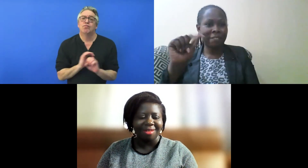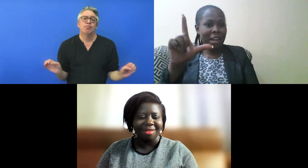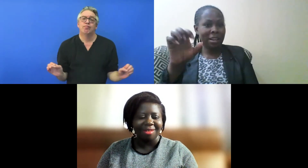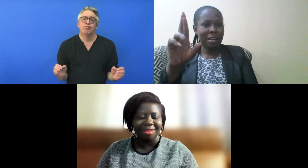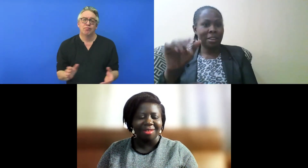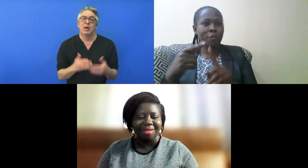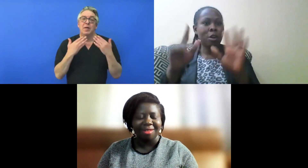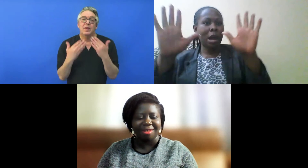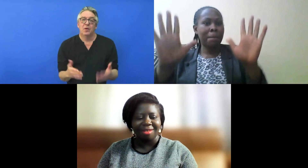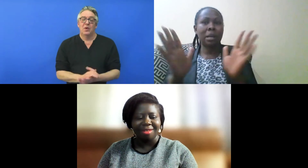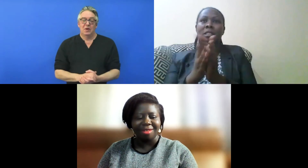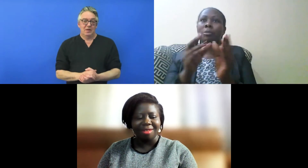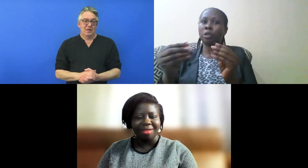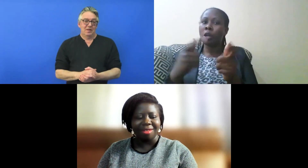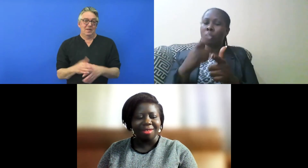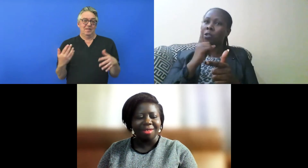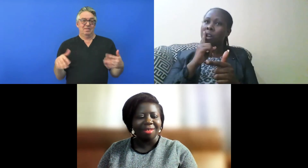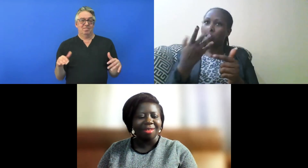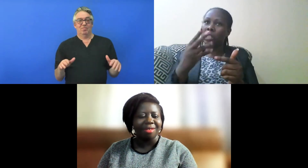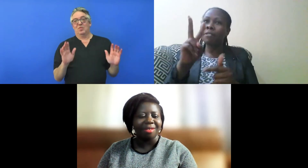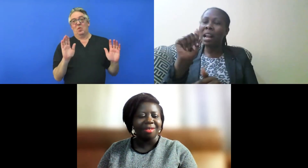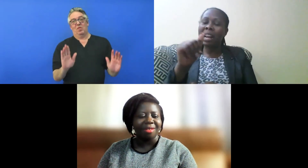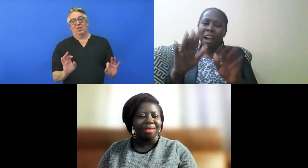That's wonderful. Thank you, Valeria.